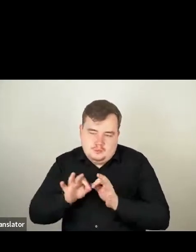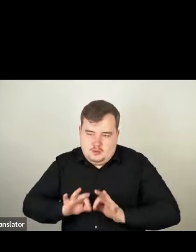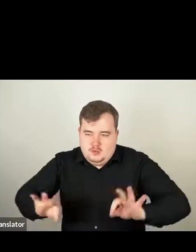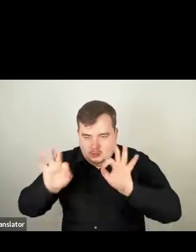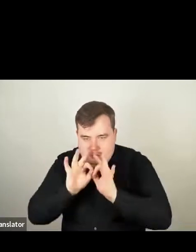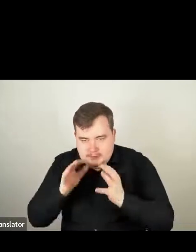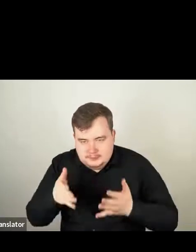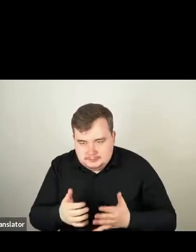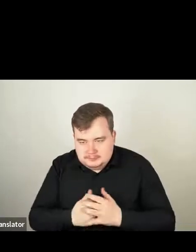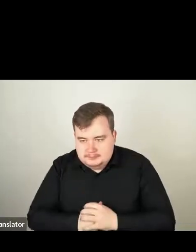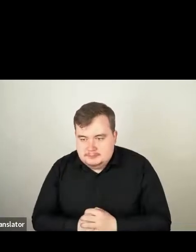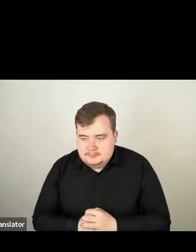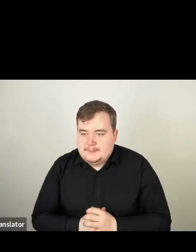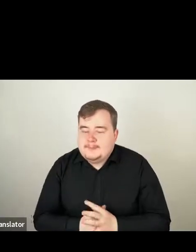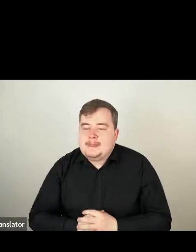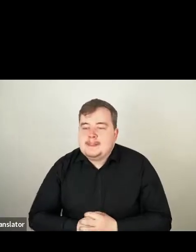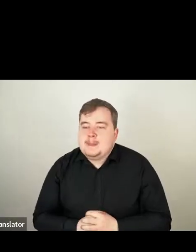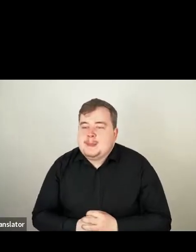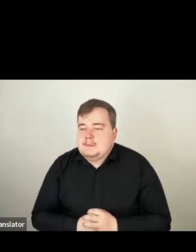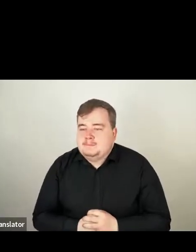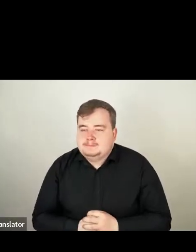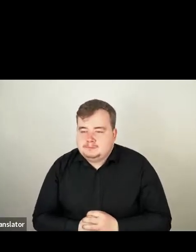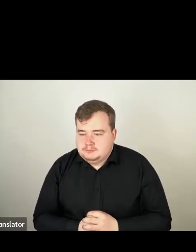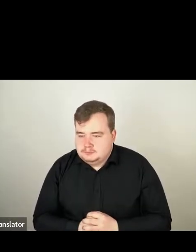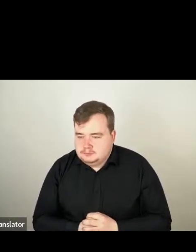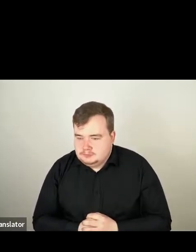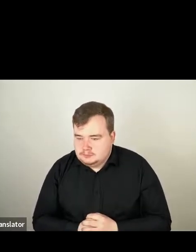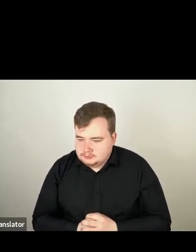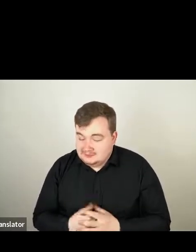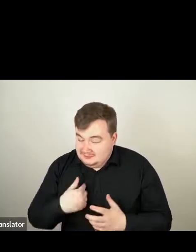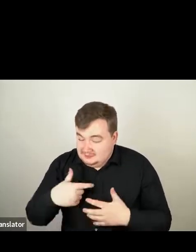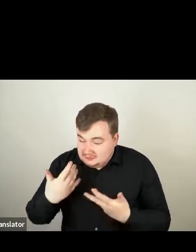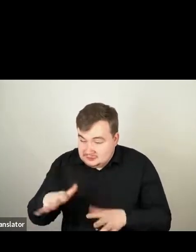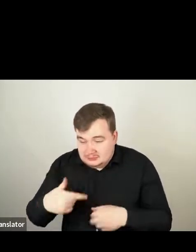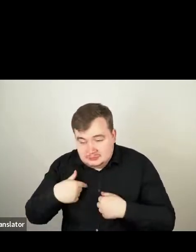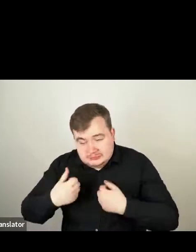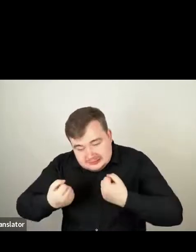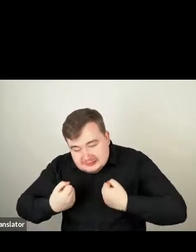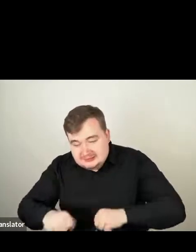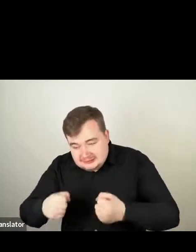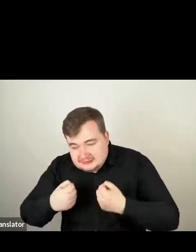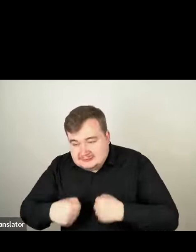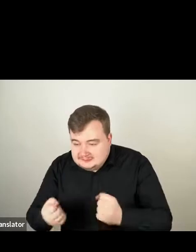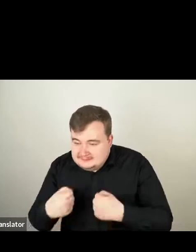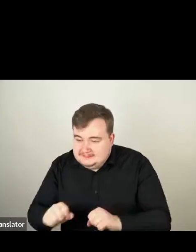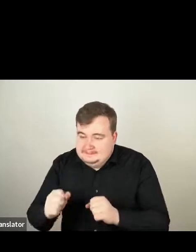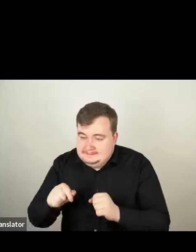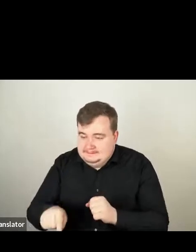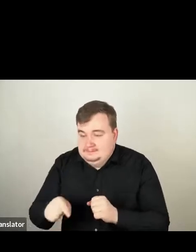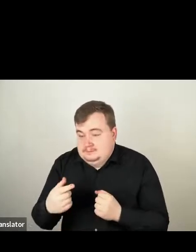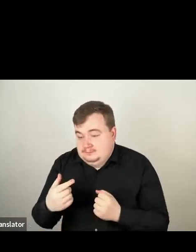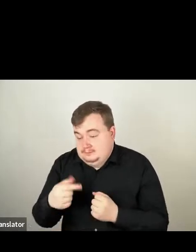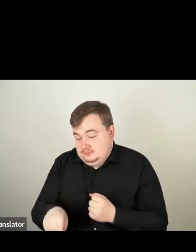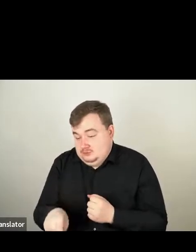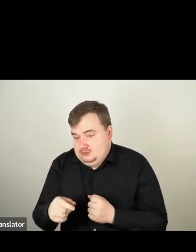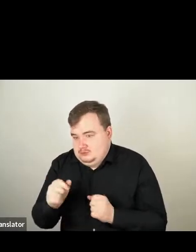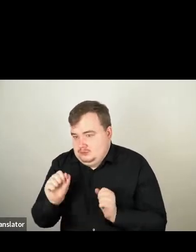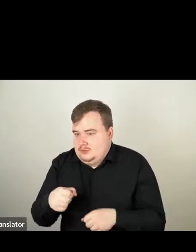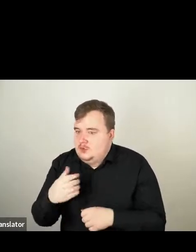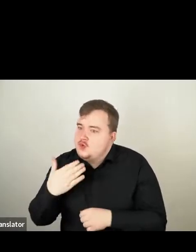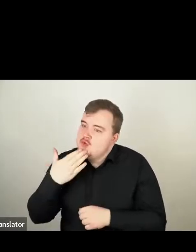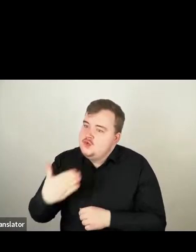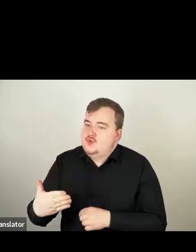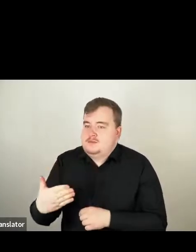very difficult. We have fixed voting time. And it's a good practice, not only for women, also for men, because we can,